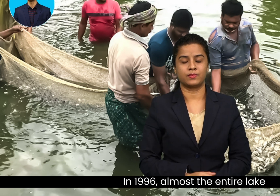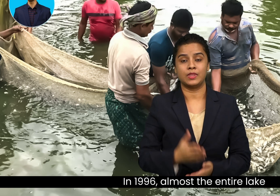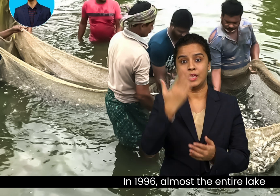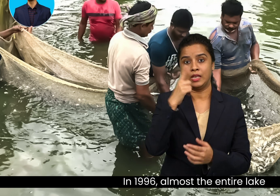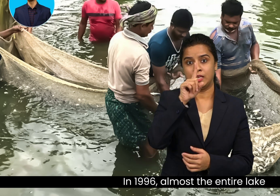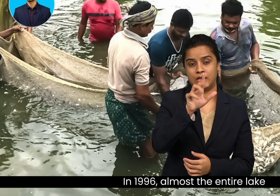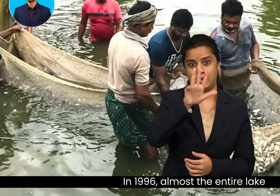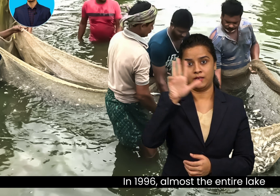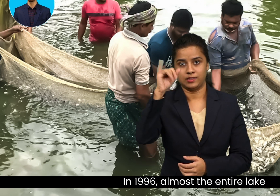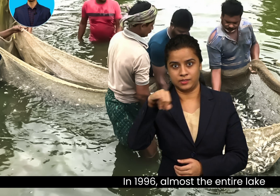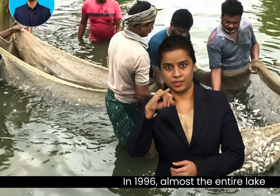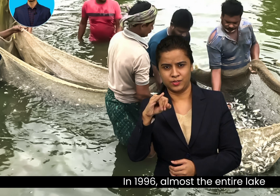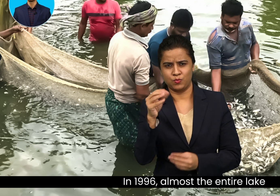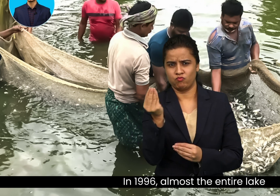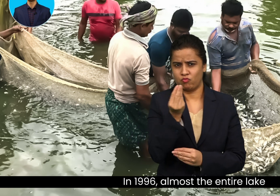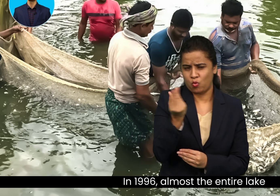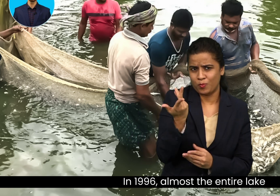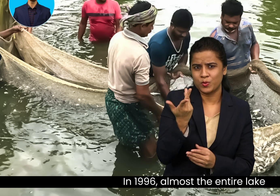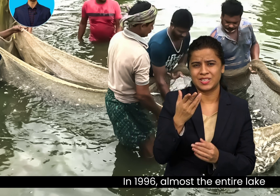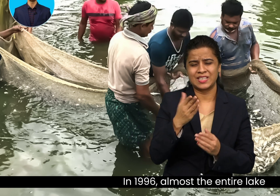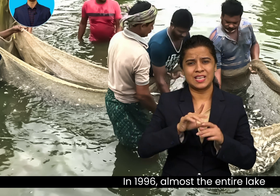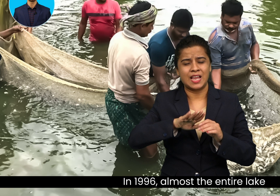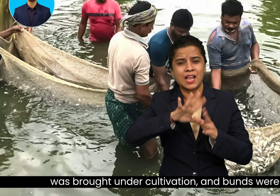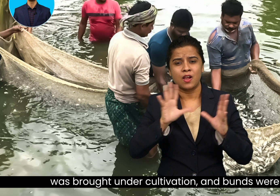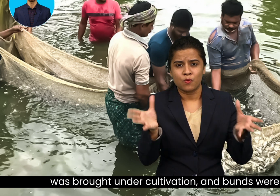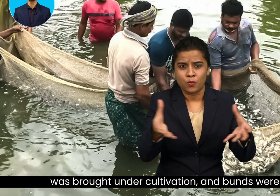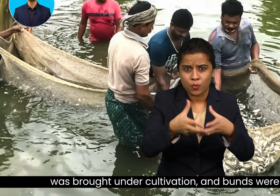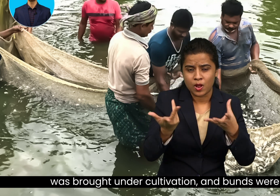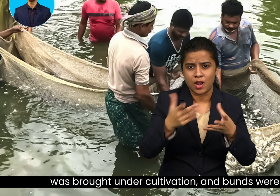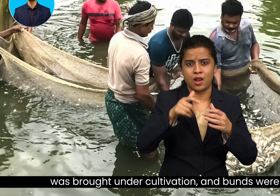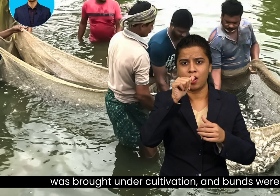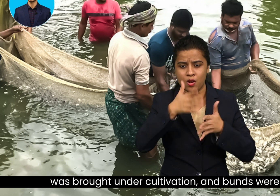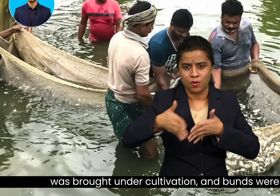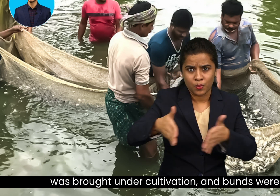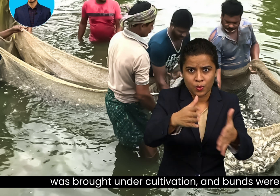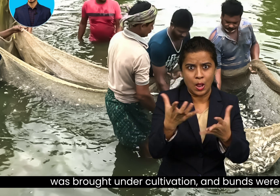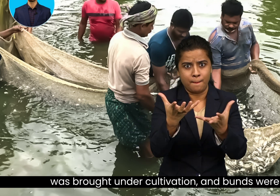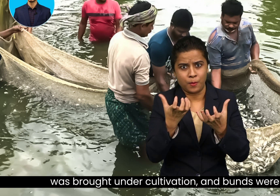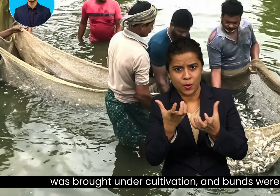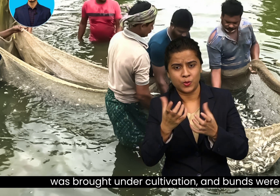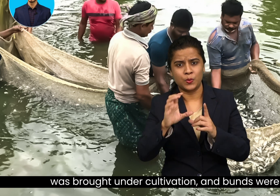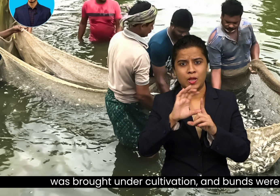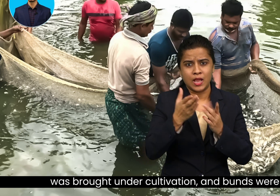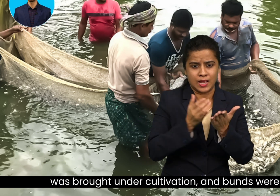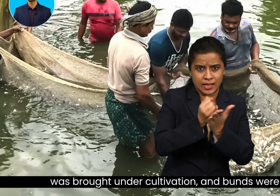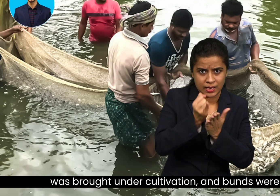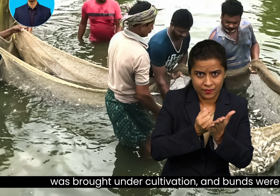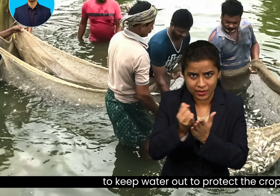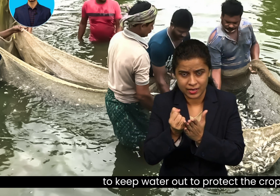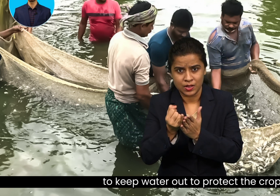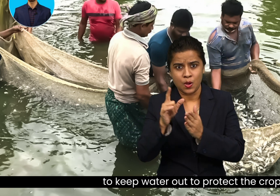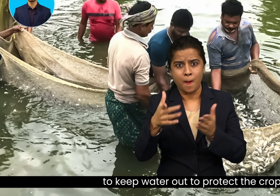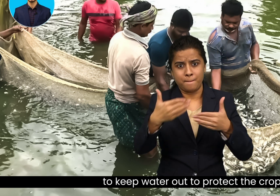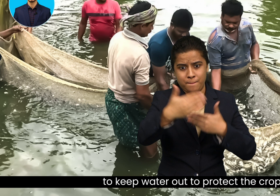In 1996, almost the entire lake was brought under cultivation and bunds were